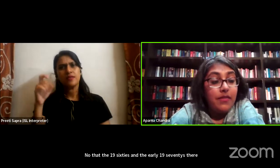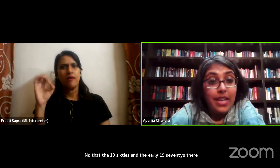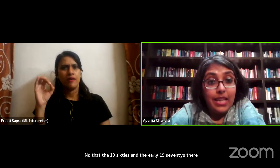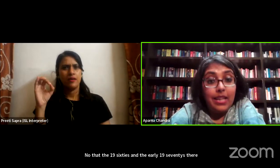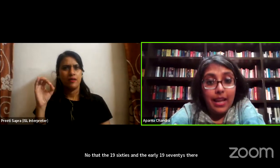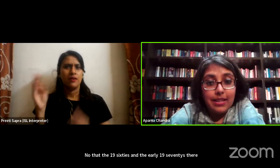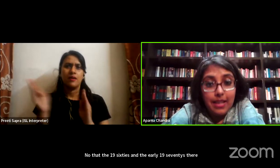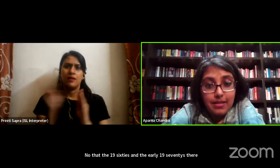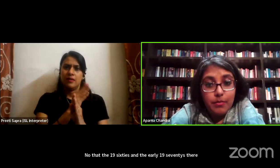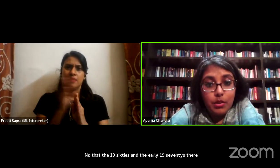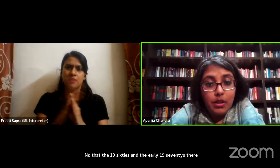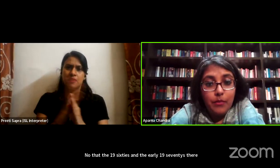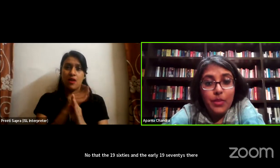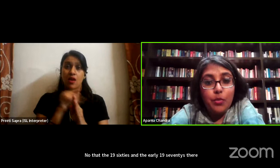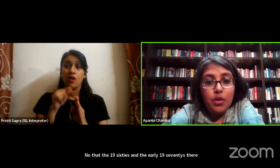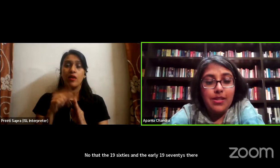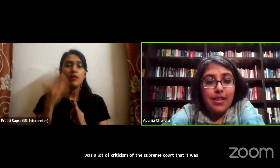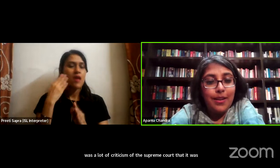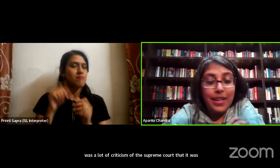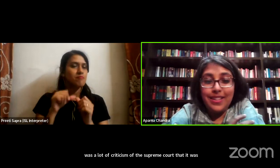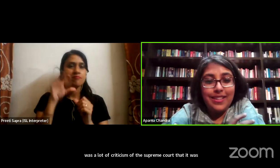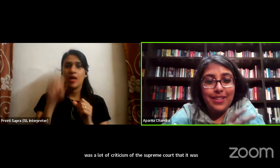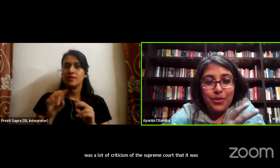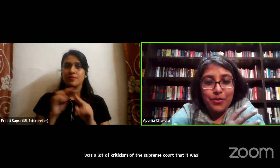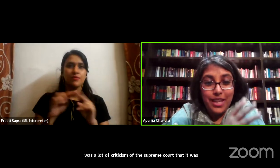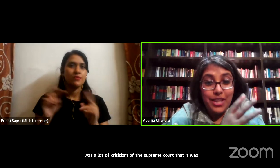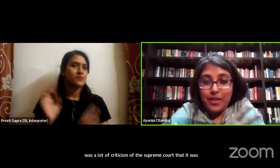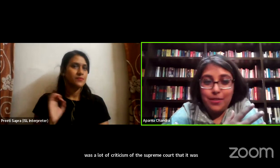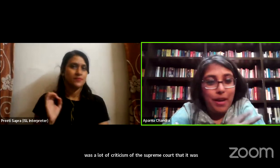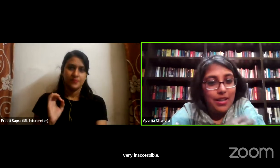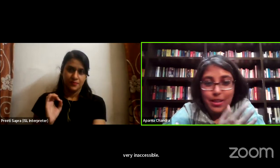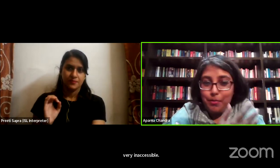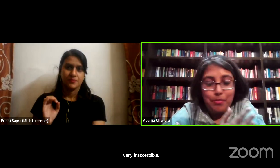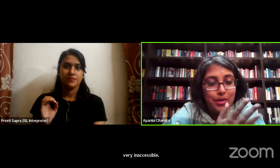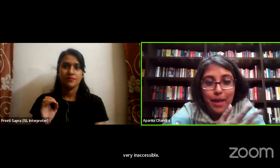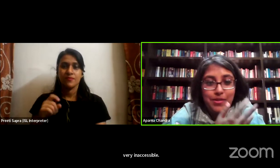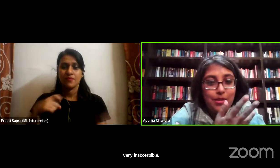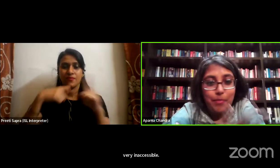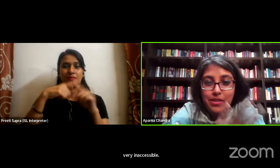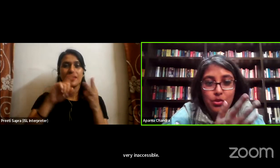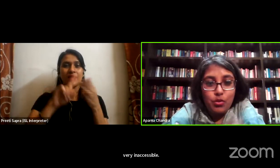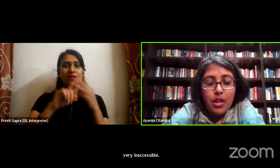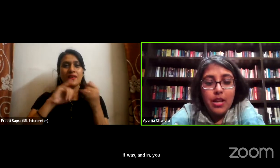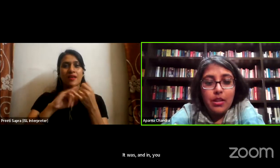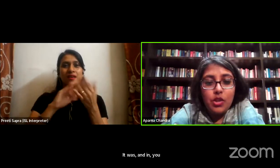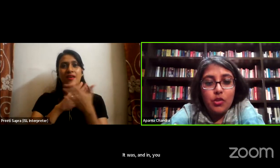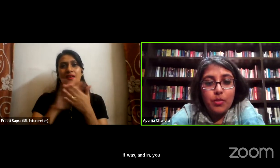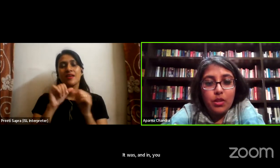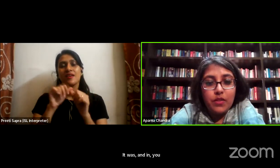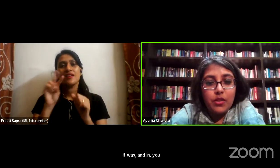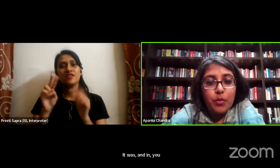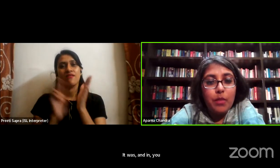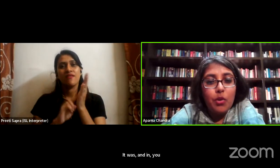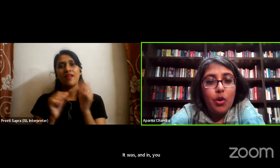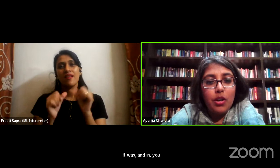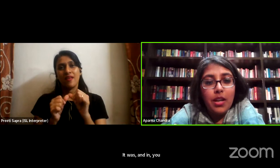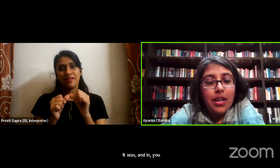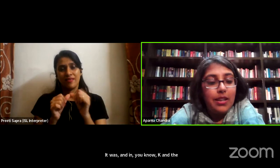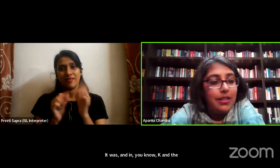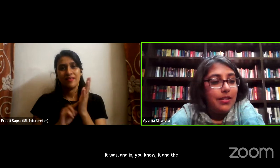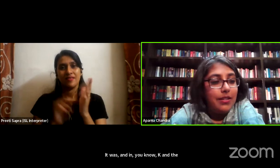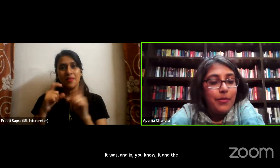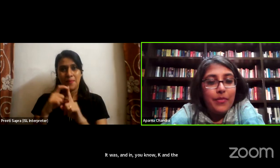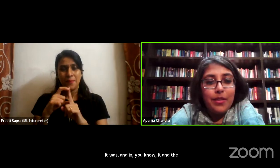that it was very inaccessible. It was, and in, Keshwanand Bharati, perhaps the best known judgment of the Supreme